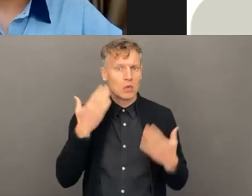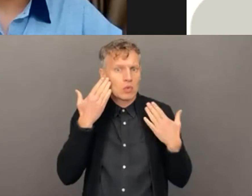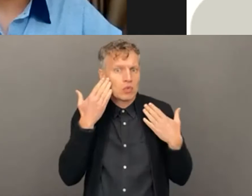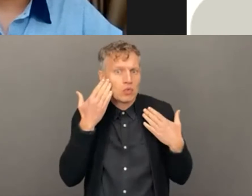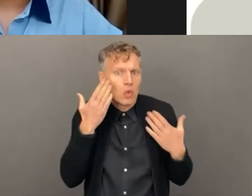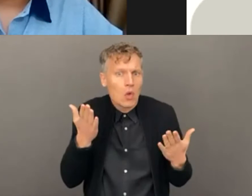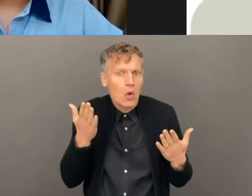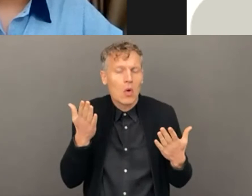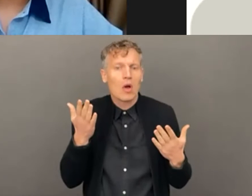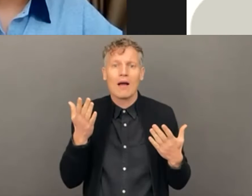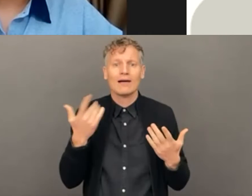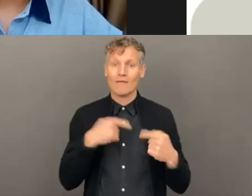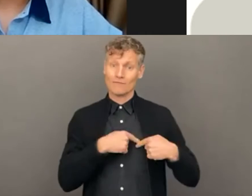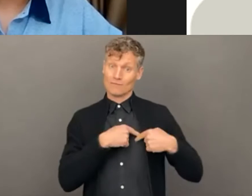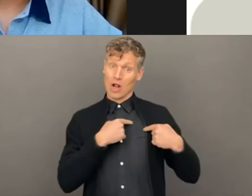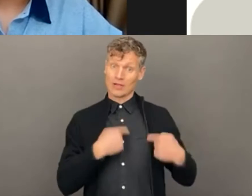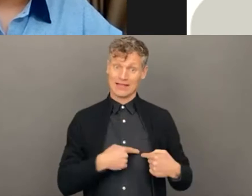from the volunteer,